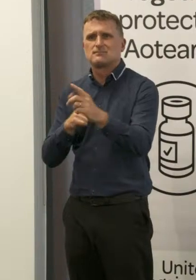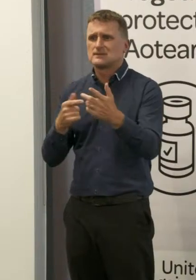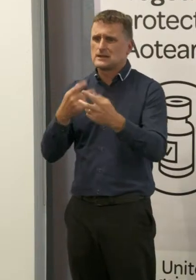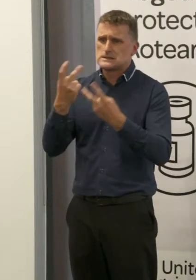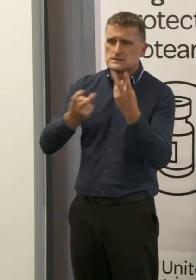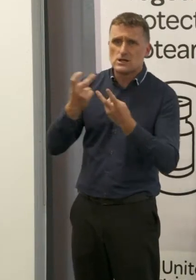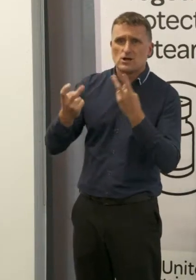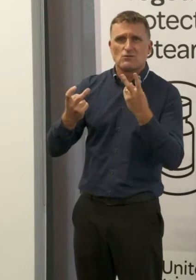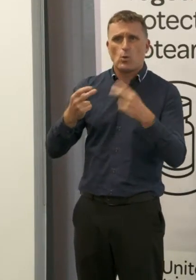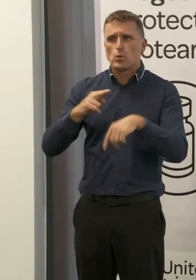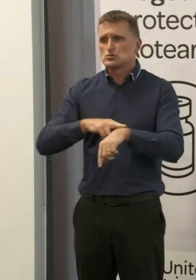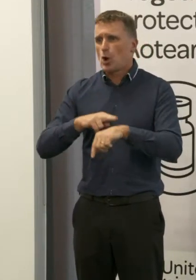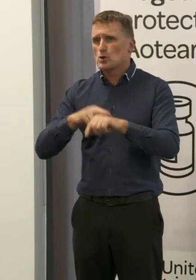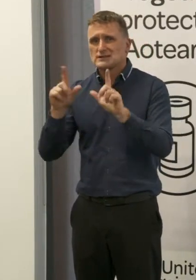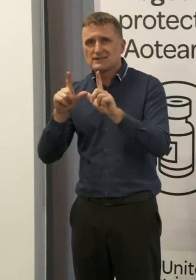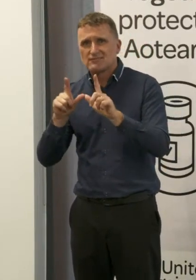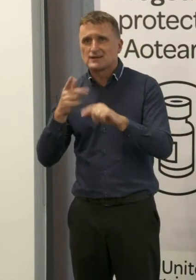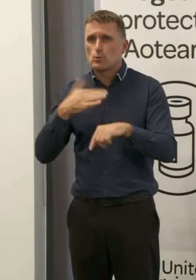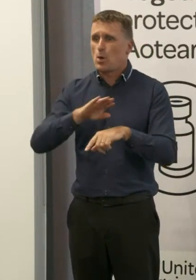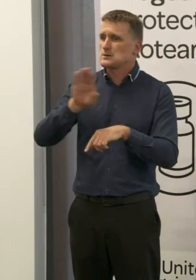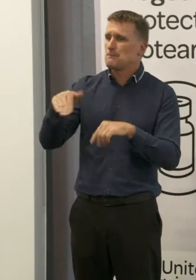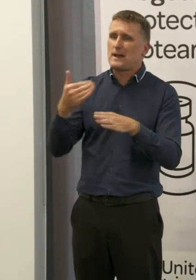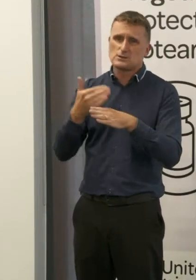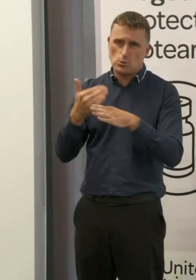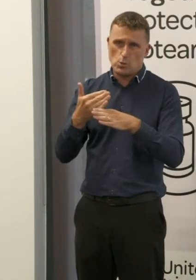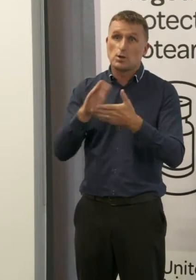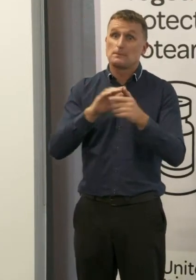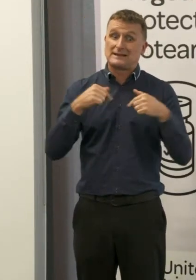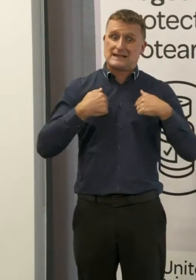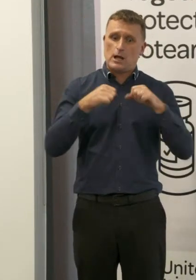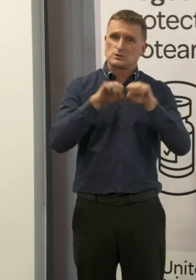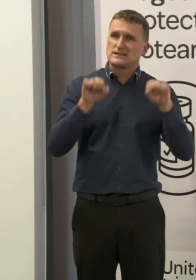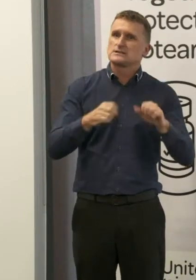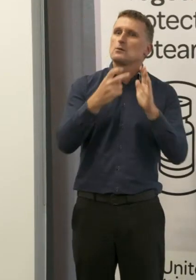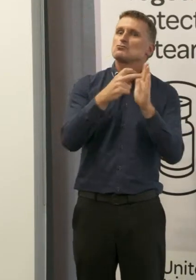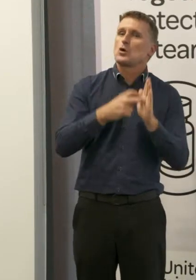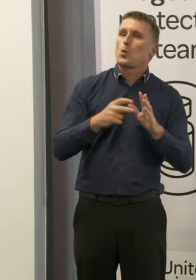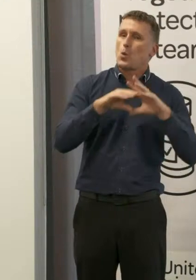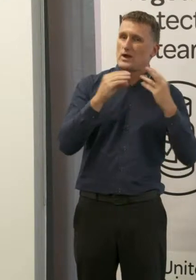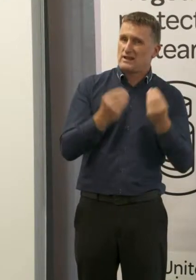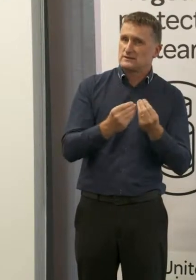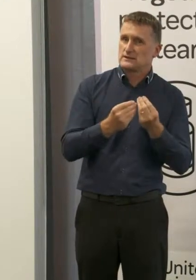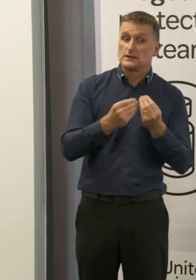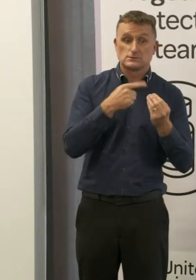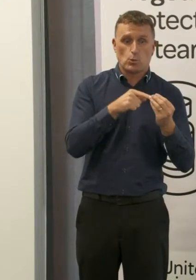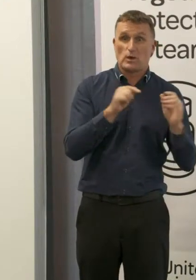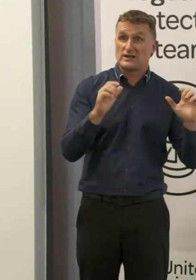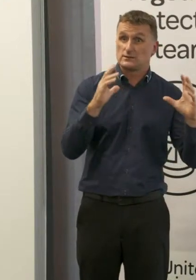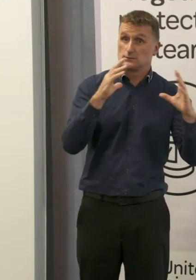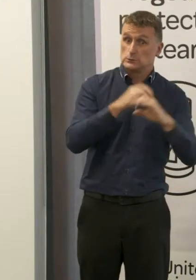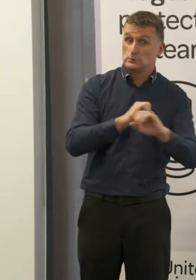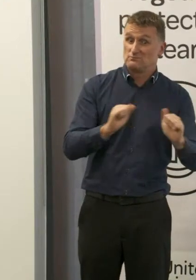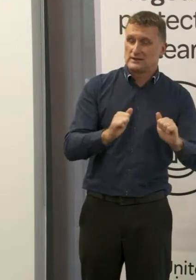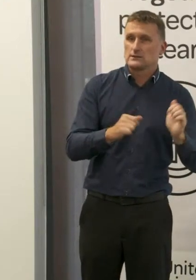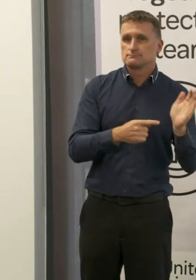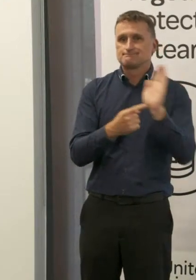to everyone when they go back into work. So that's just a small example of how we use the digital tools to relieve any